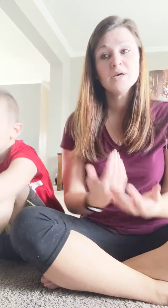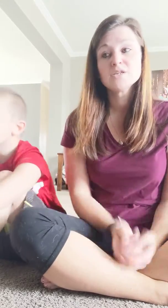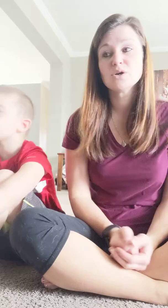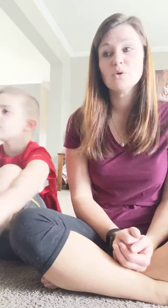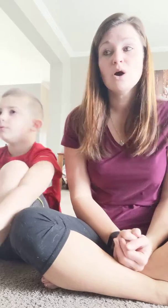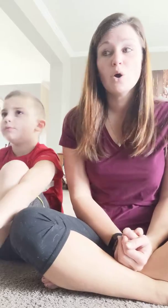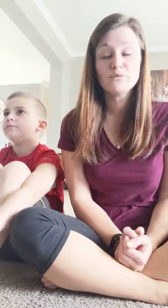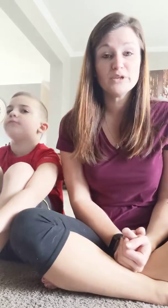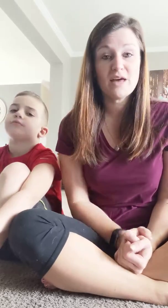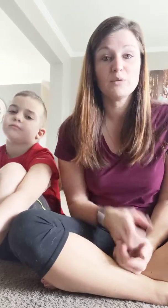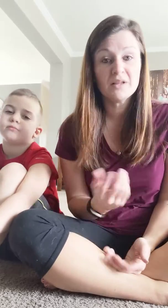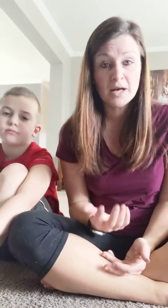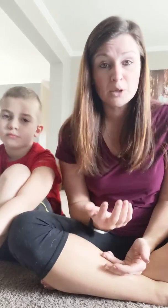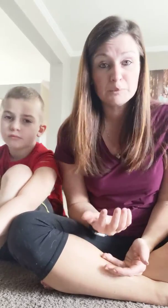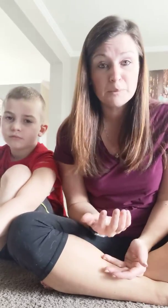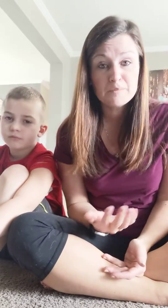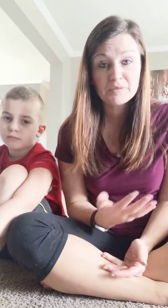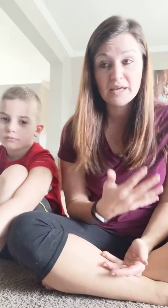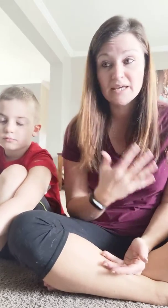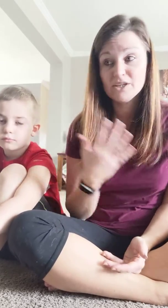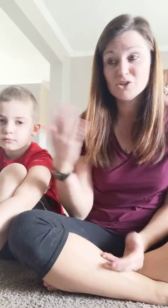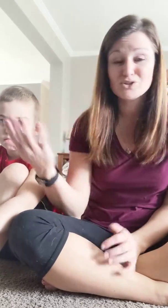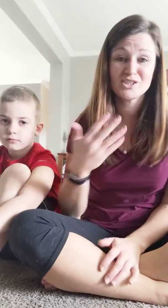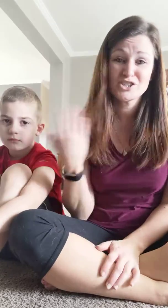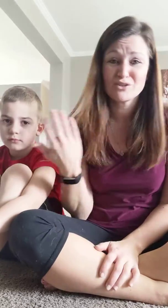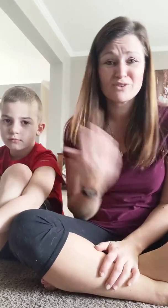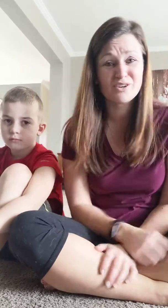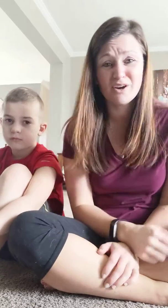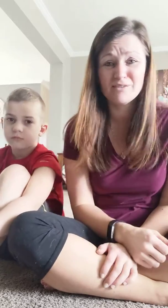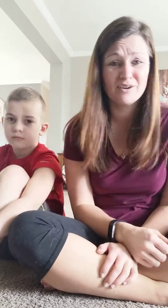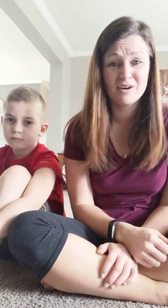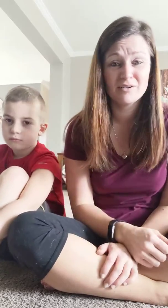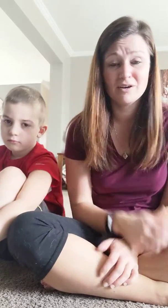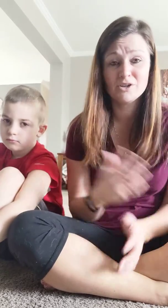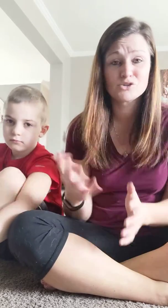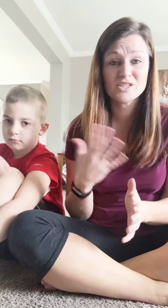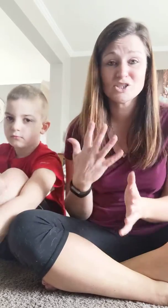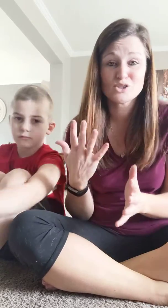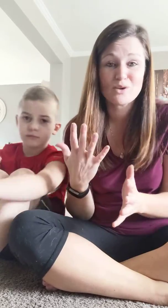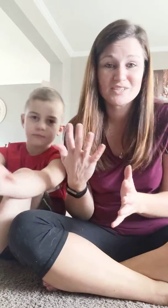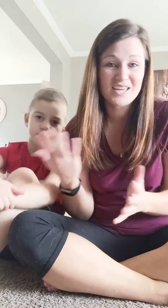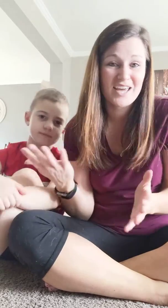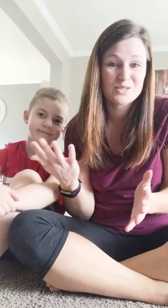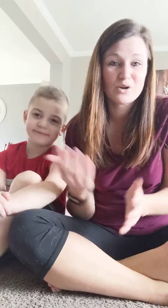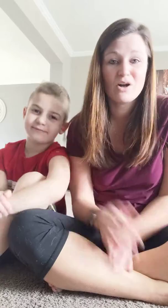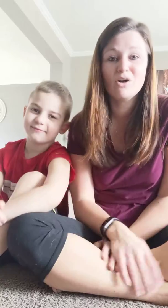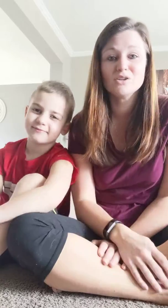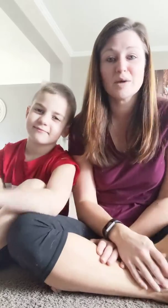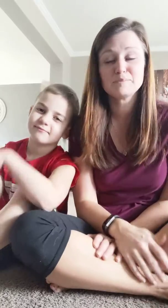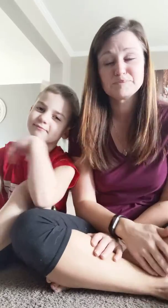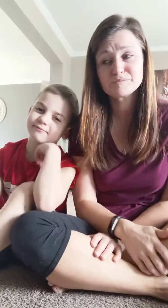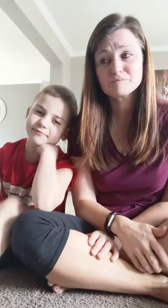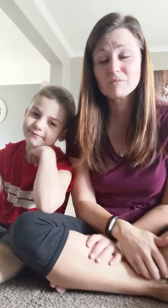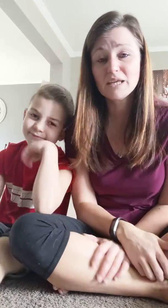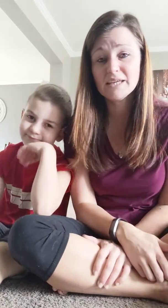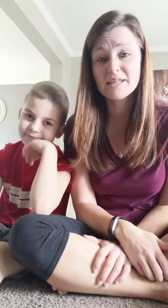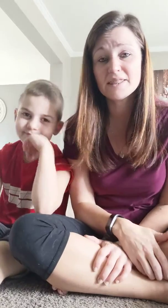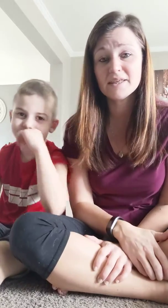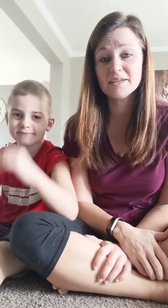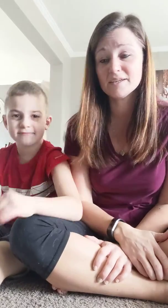So hopefully that will help in your transition of in your transitions throughout the day as we're all holed up